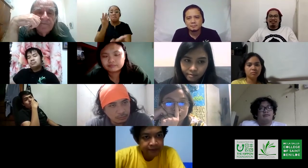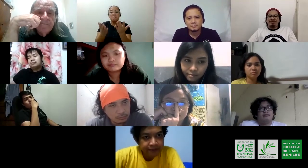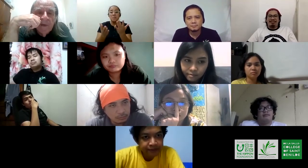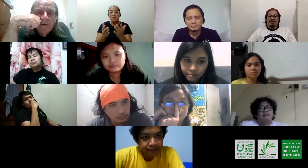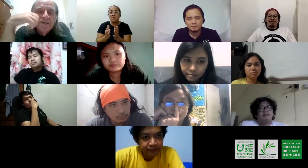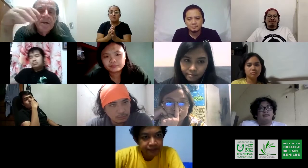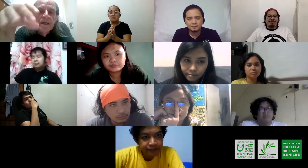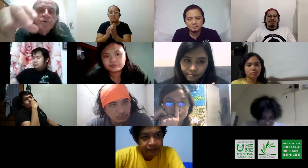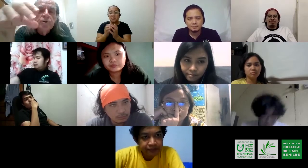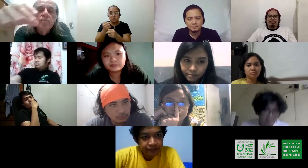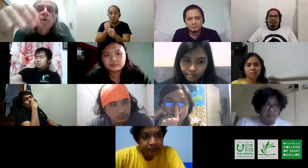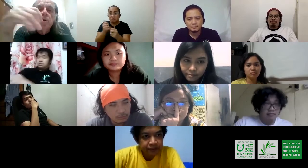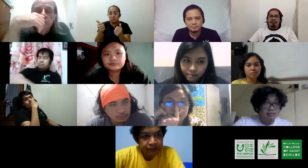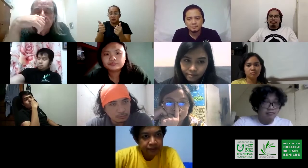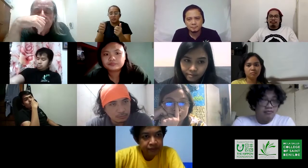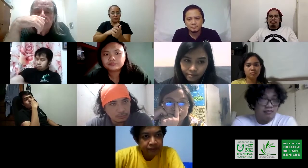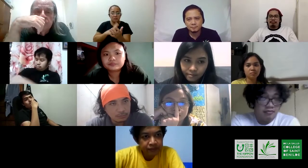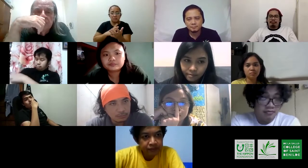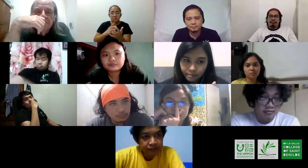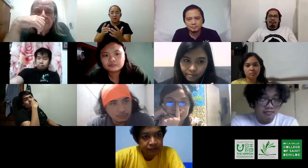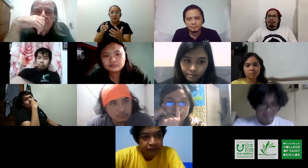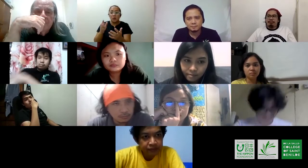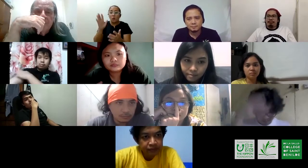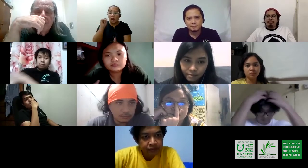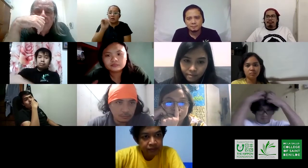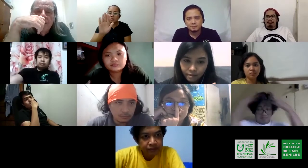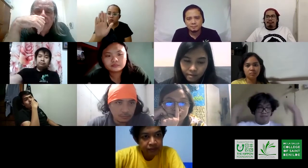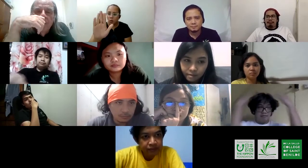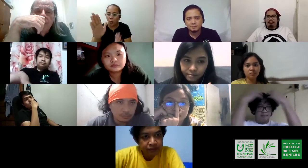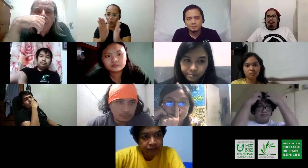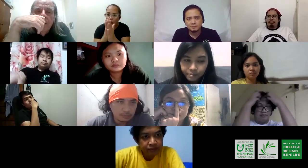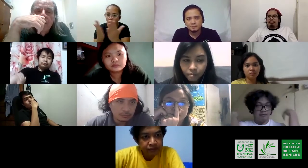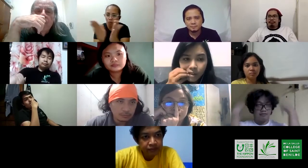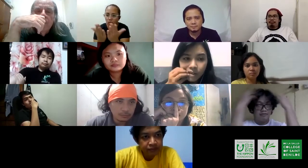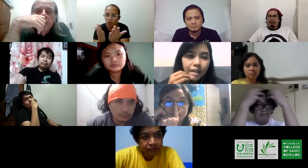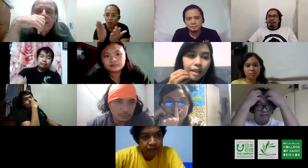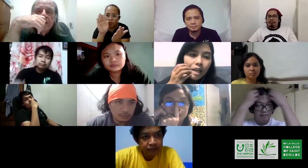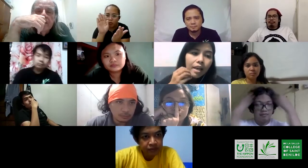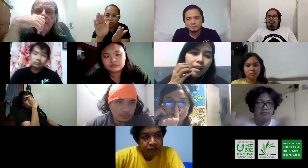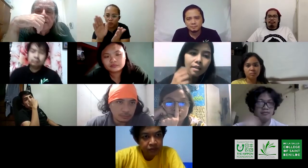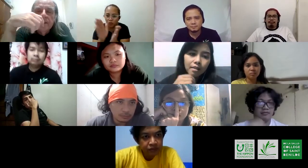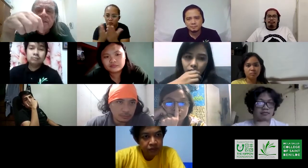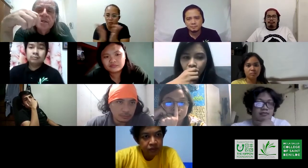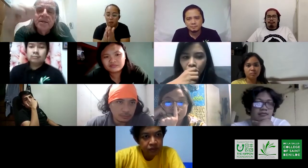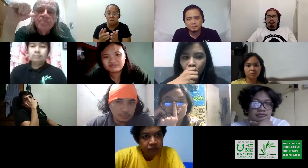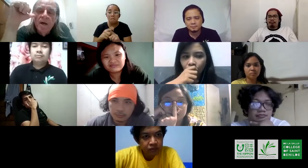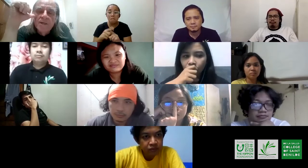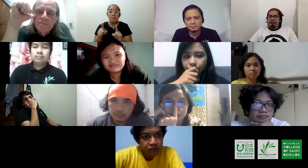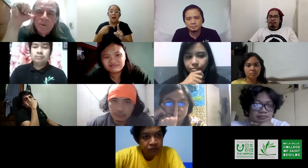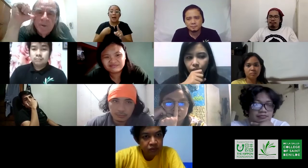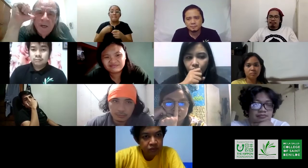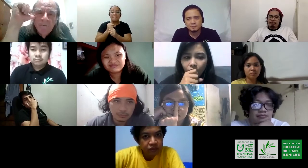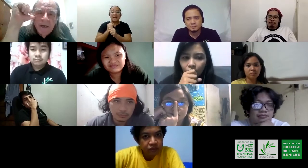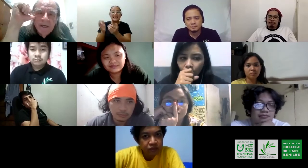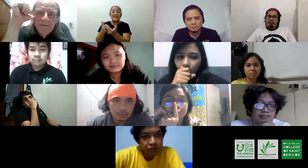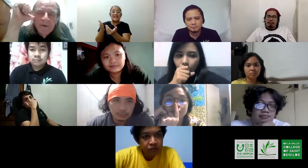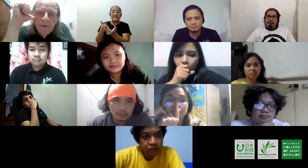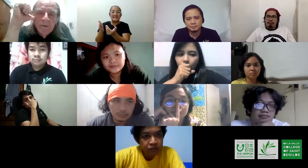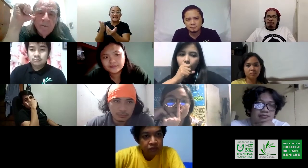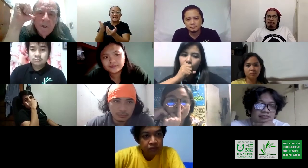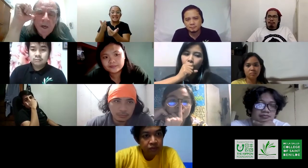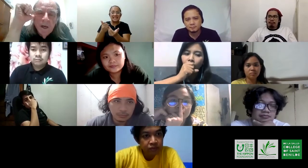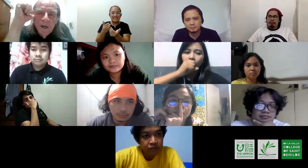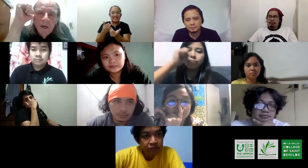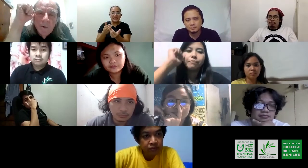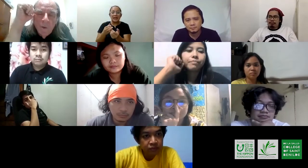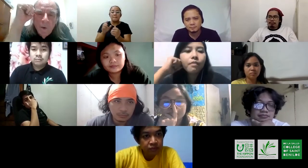fine, because it is your book, okay? But I want to make it as easy as possible by giving